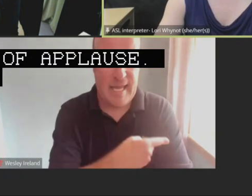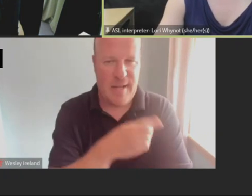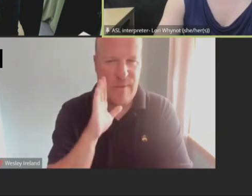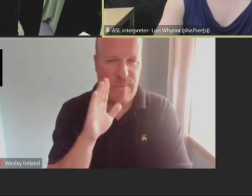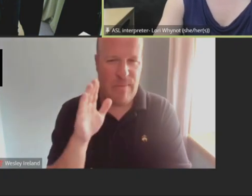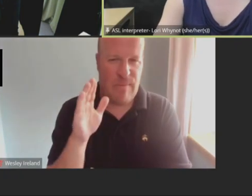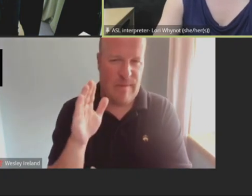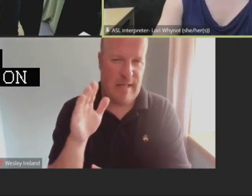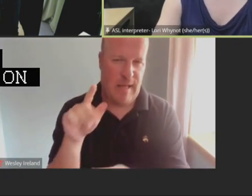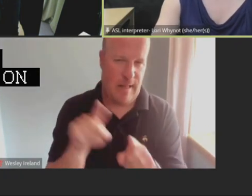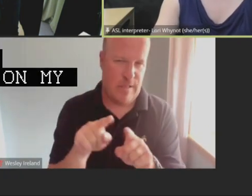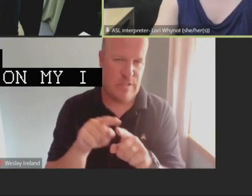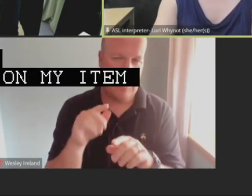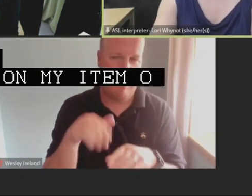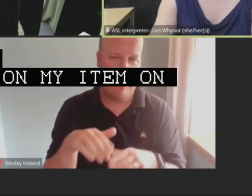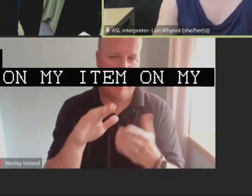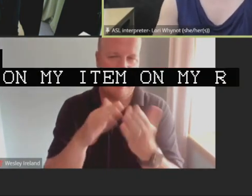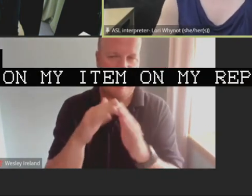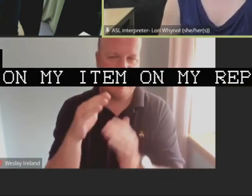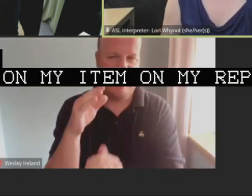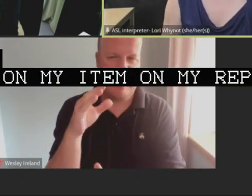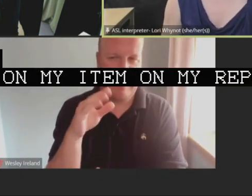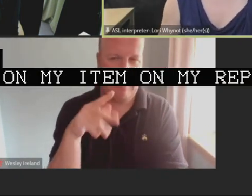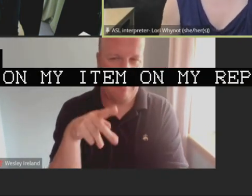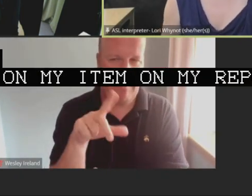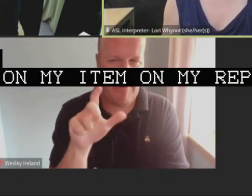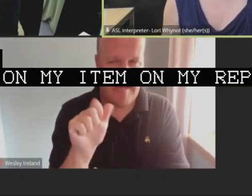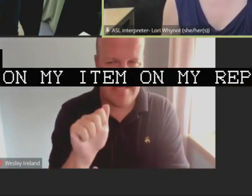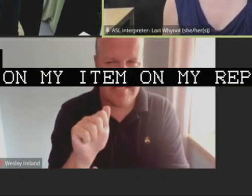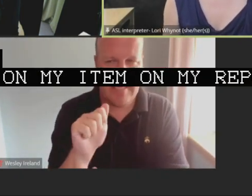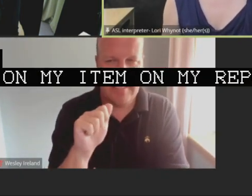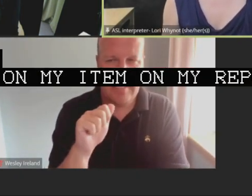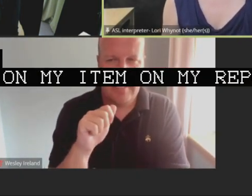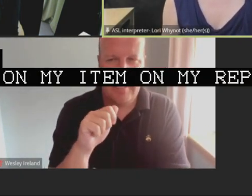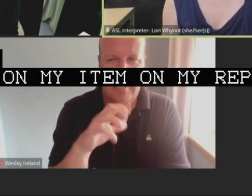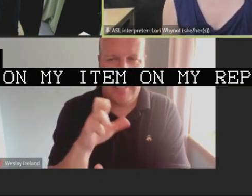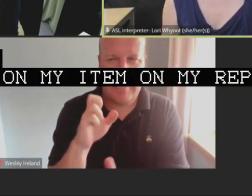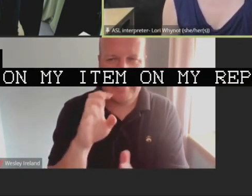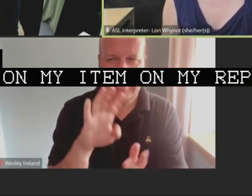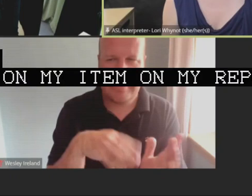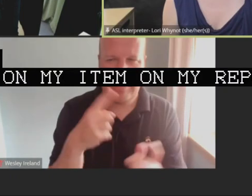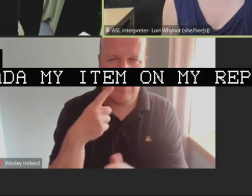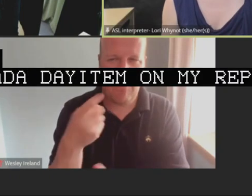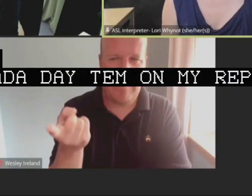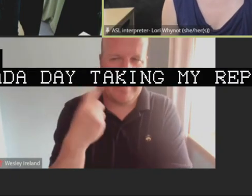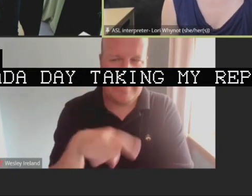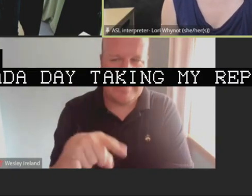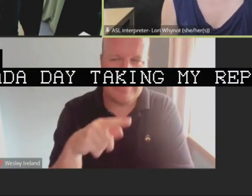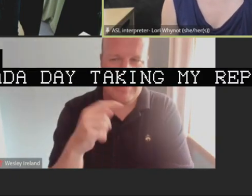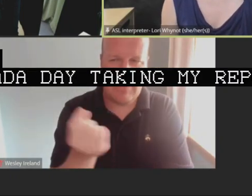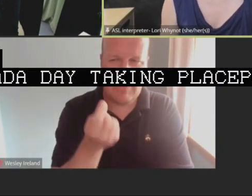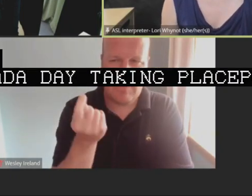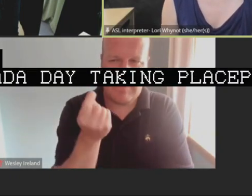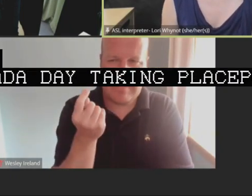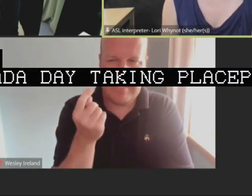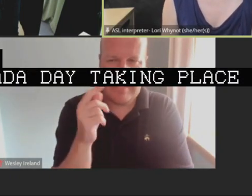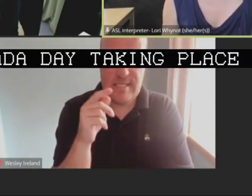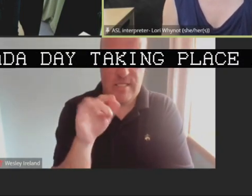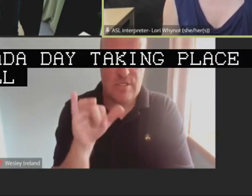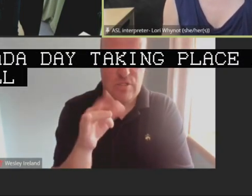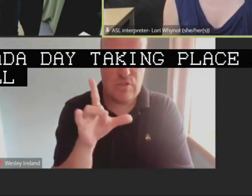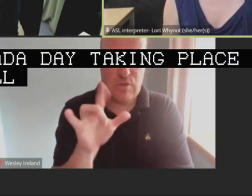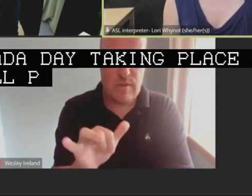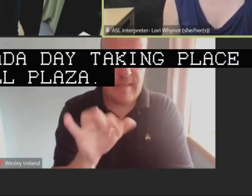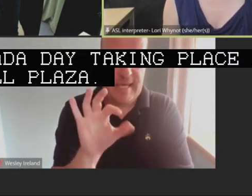my report is the ADA Day, which is gonna be taking place at City Hall Plaza. And that's scheduled for